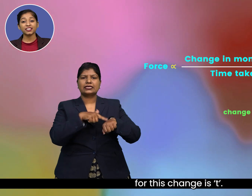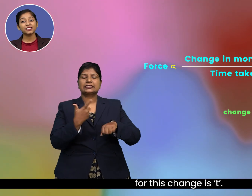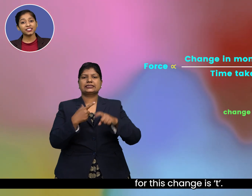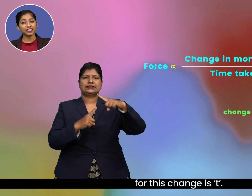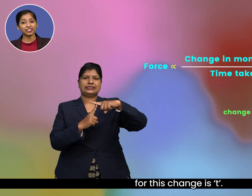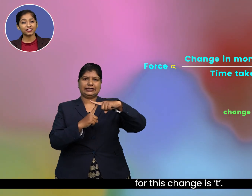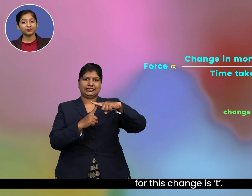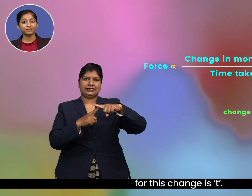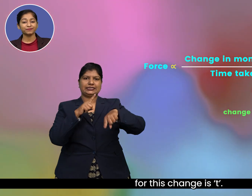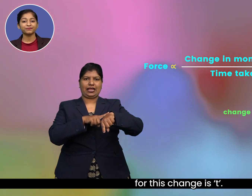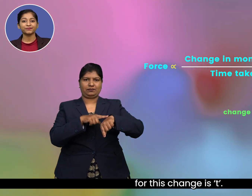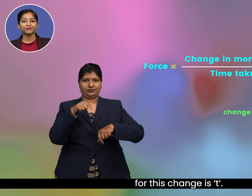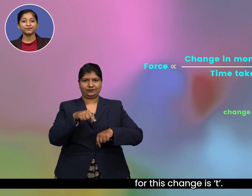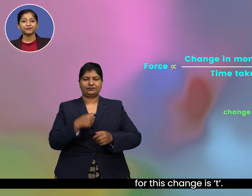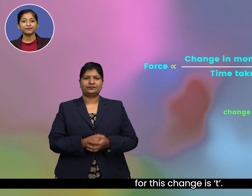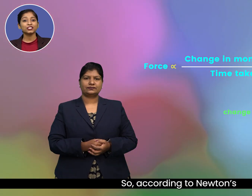is t.